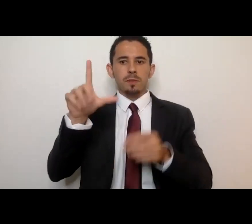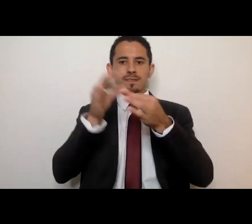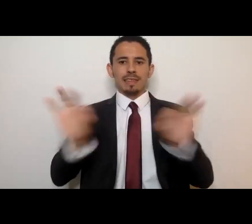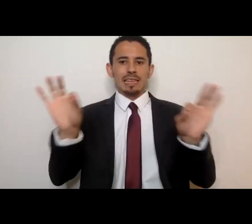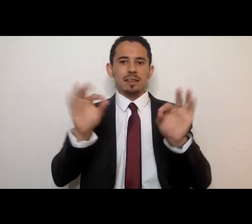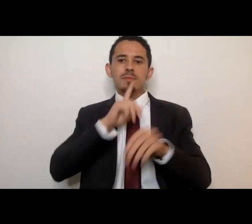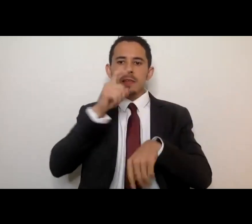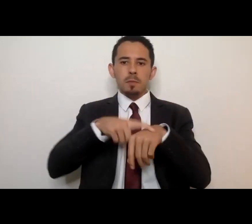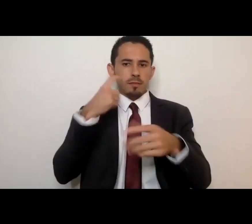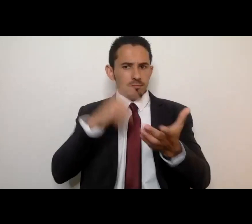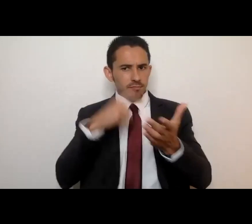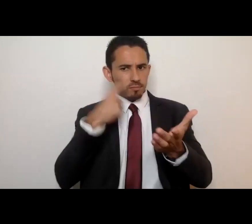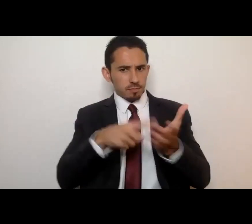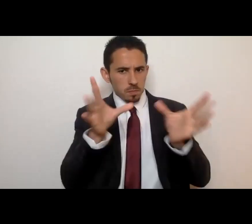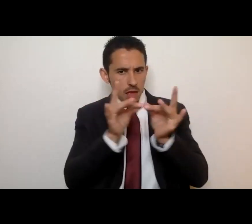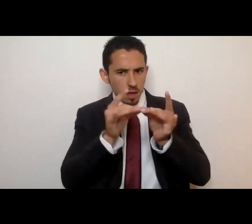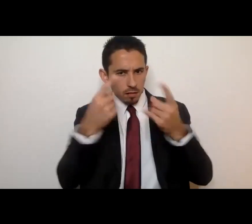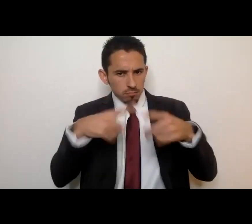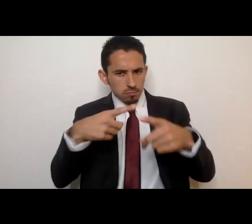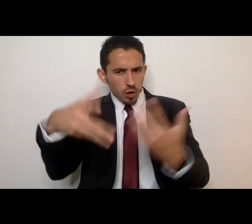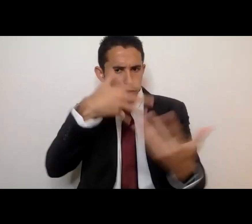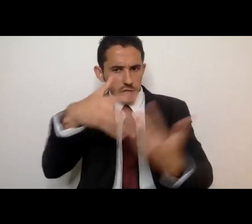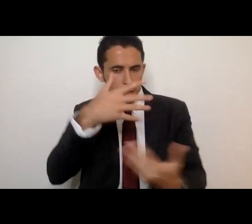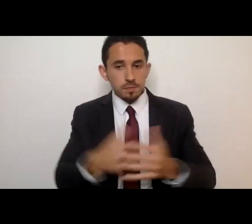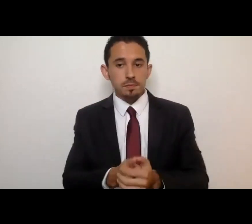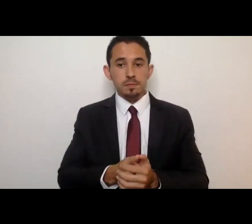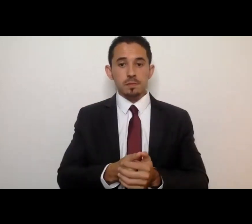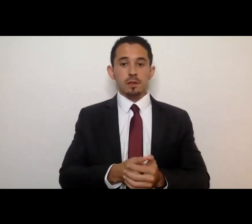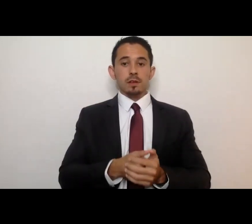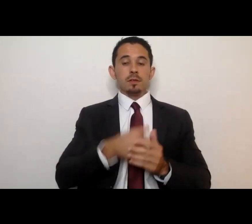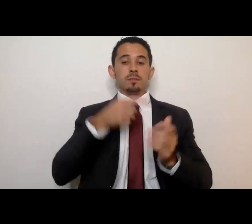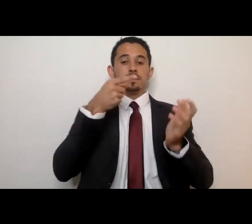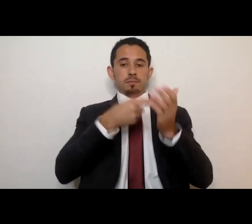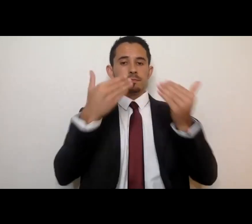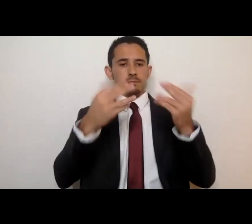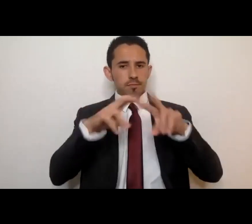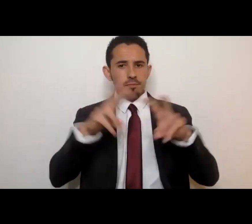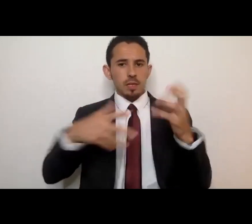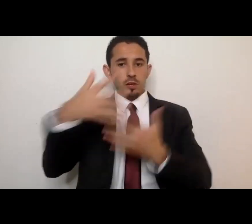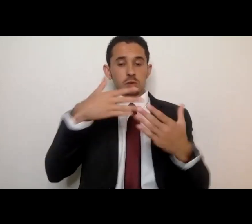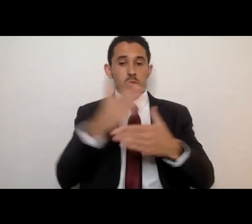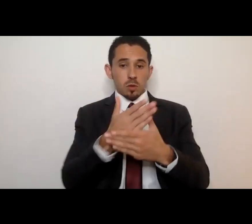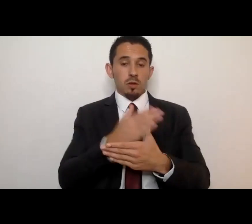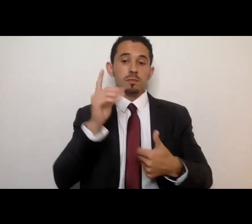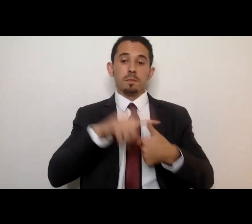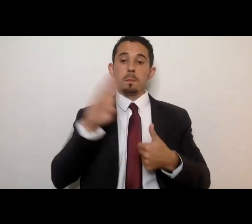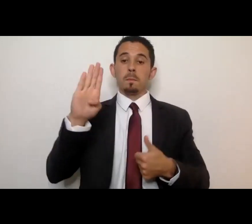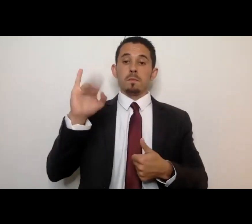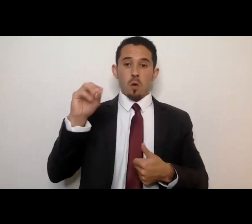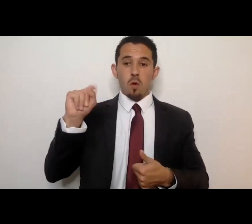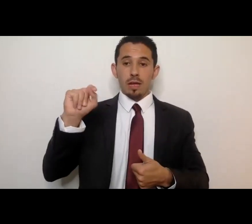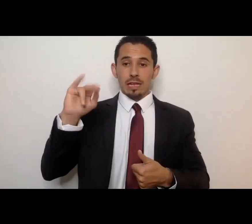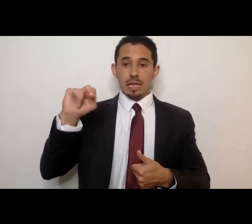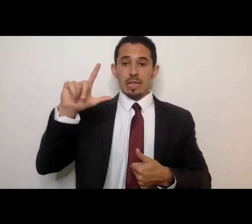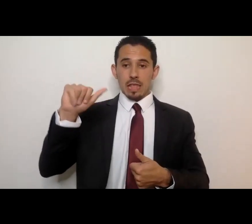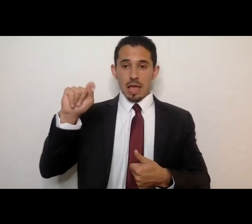peptide, which has a strong affinity for streptavidin, and it really facilitates the interaction of molecules to help binding happen.